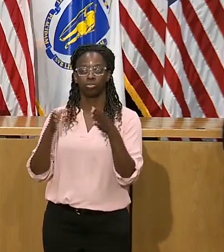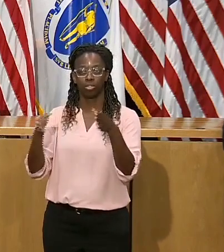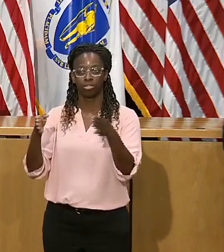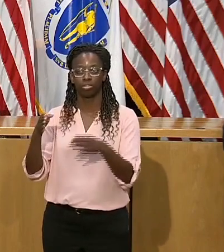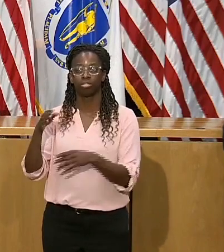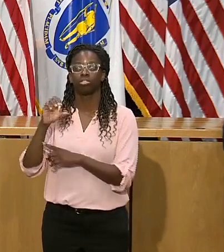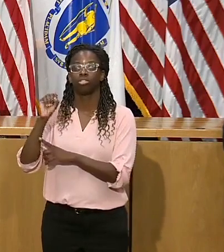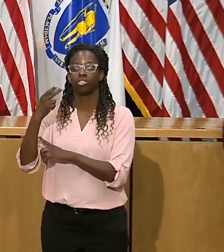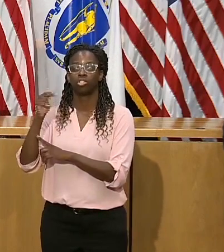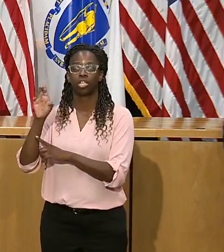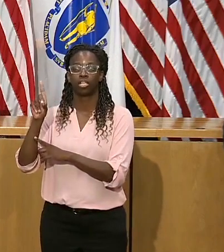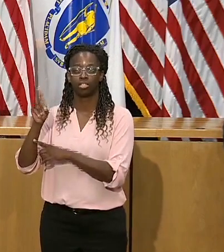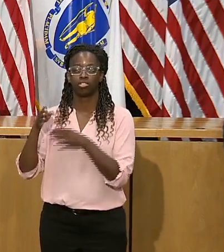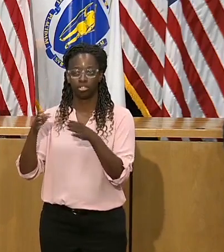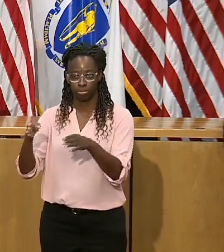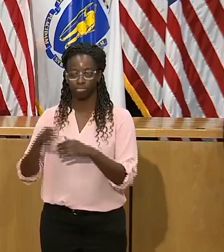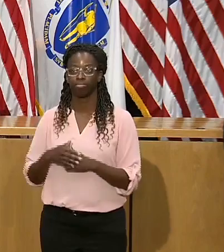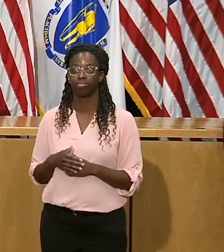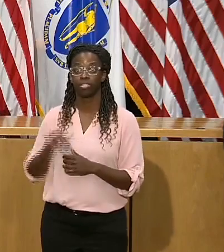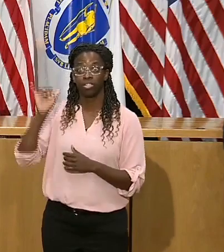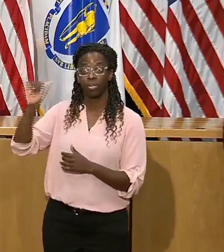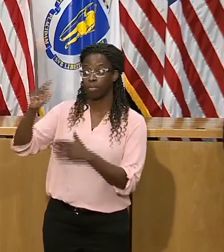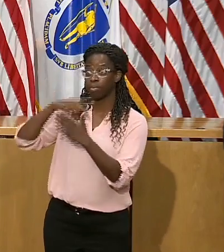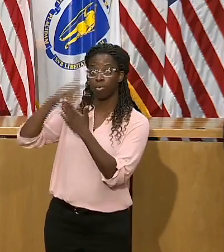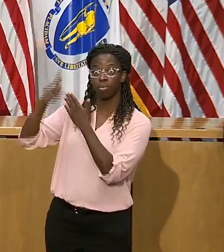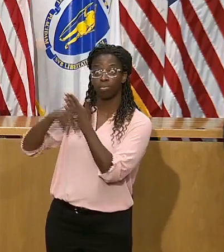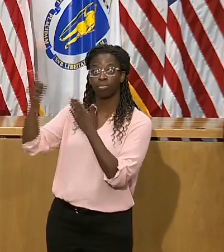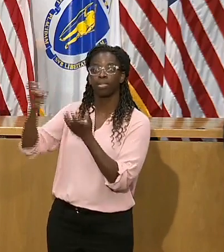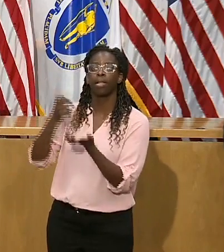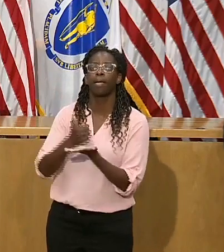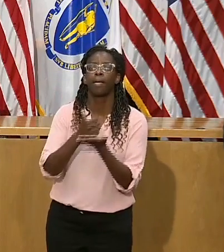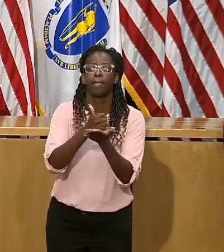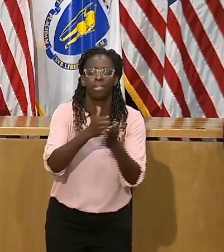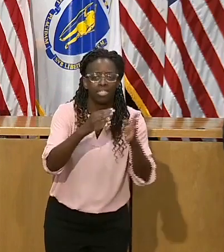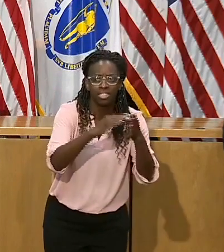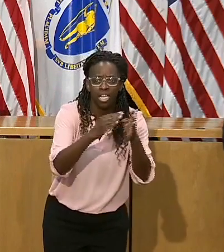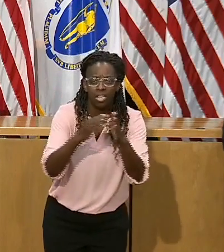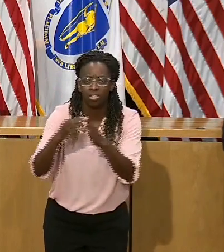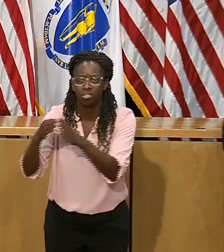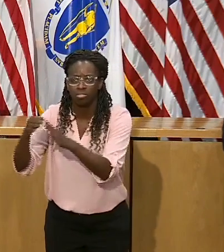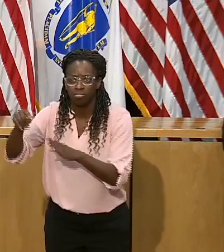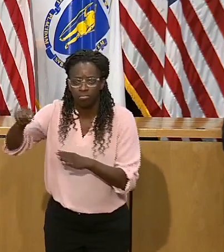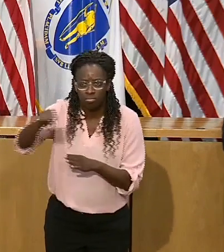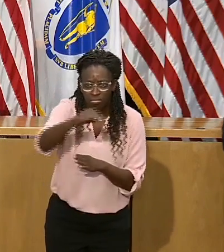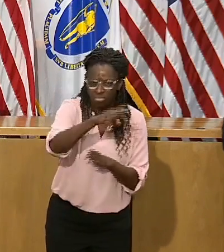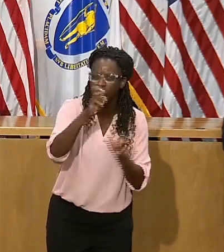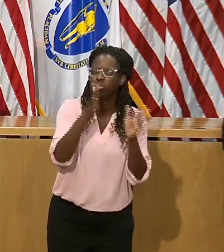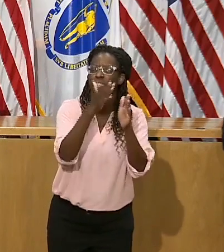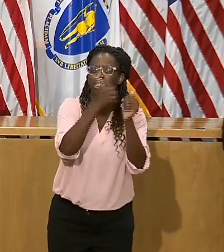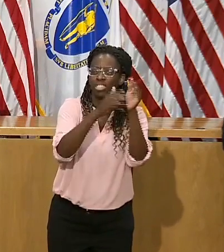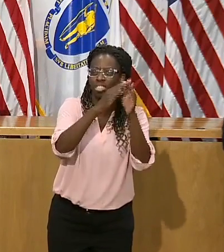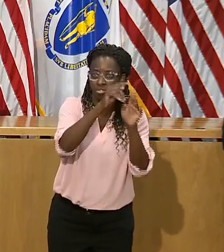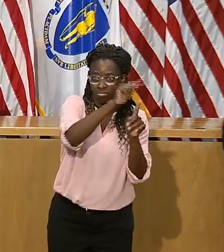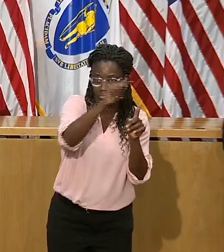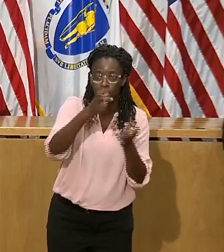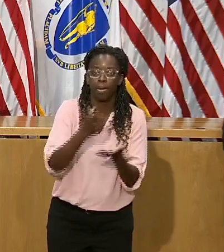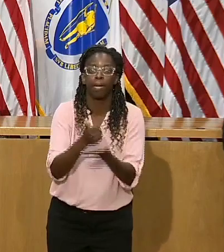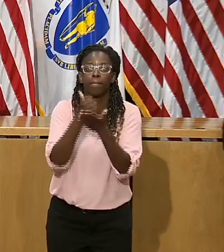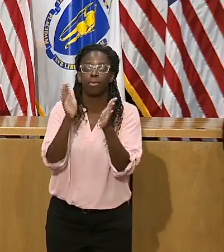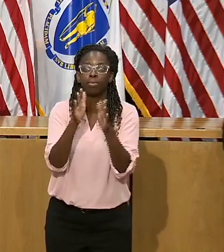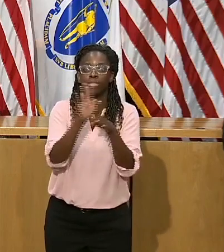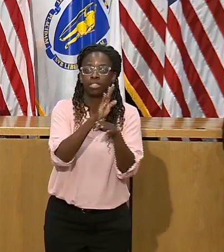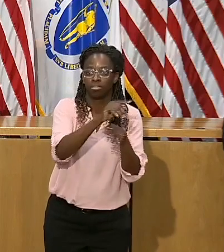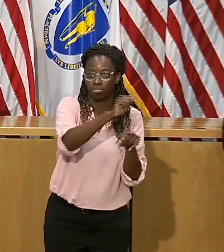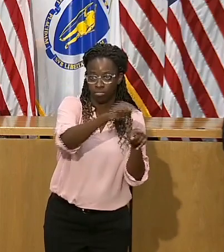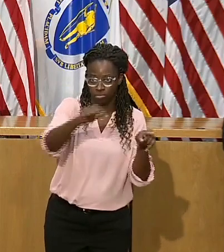plan includes additional resources for cities and towns through recovery grants and support for Main Street development. Lieutenant Governor Polito